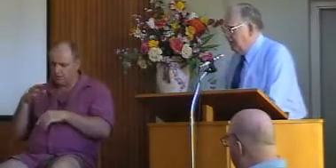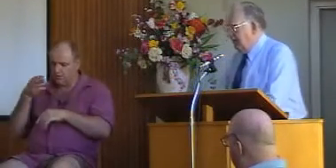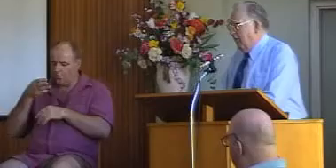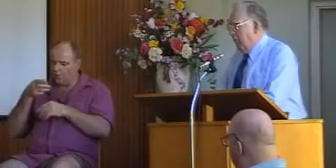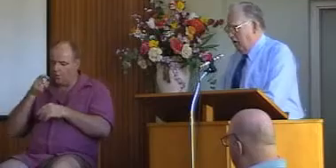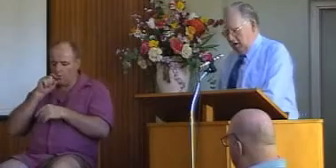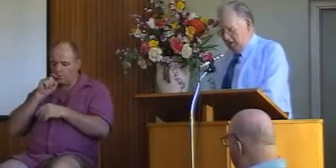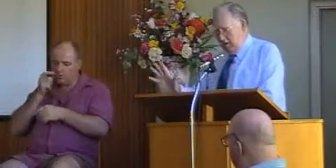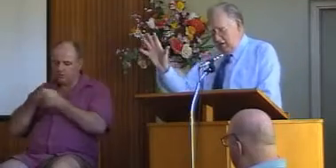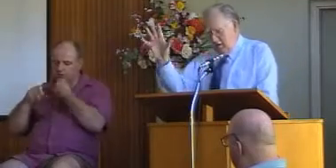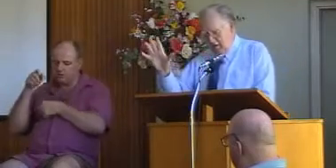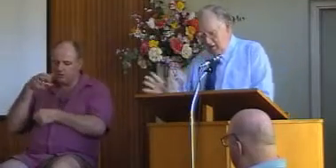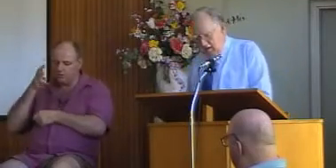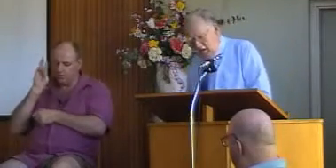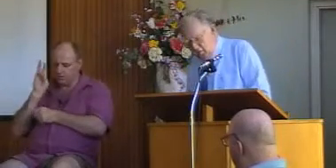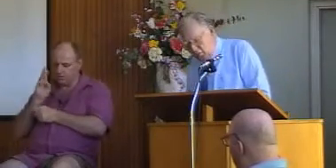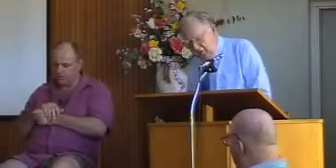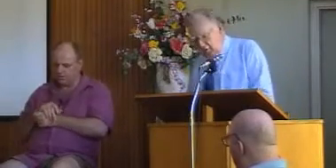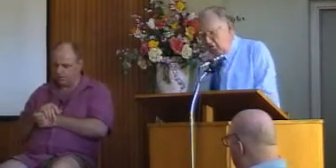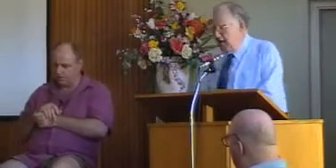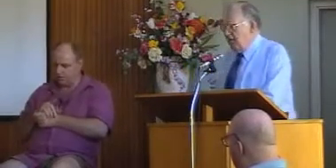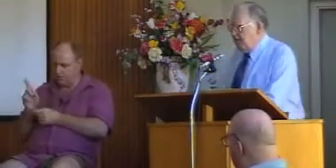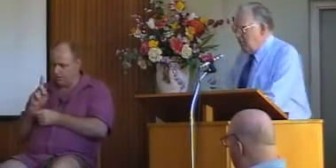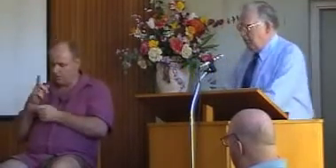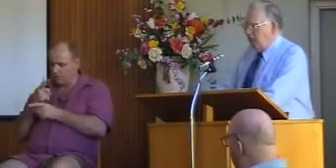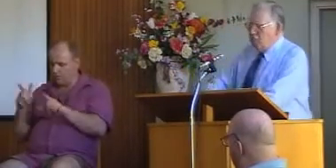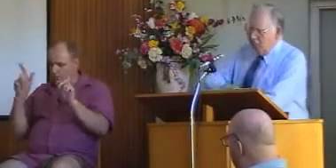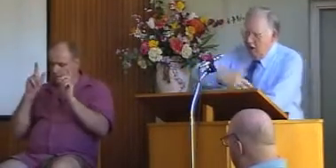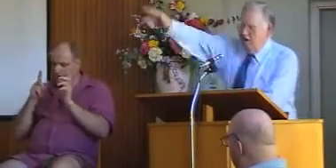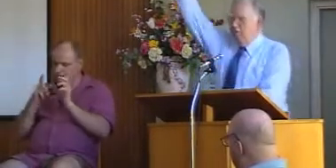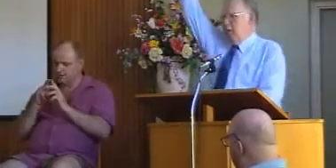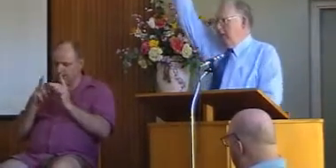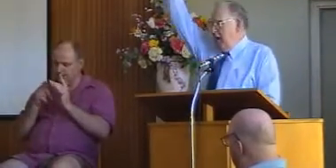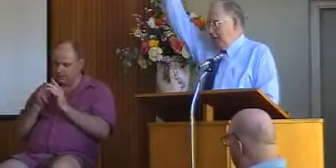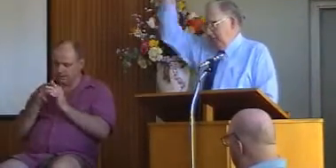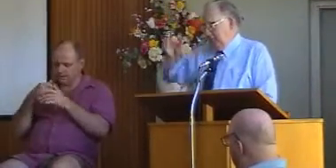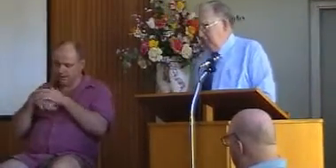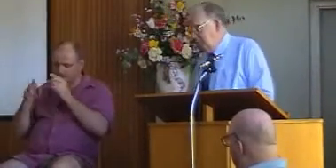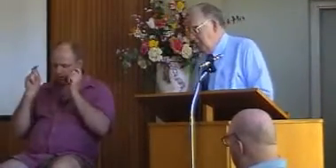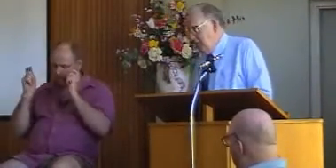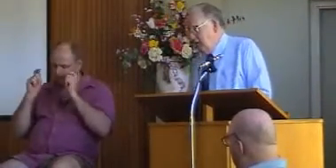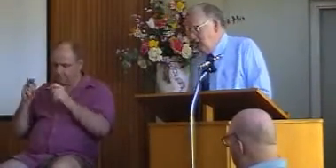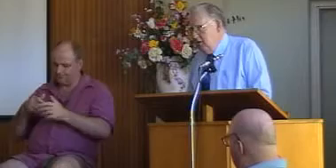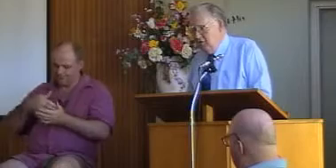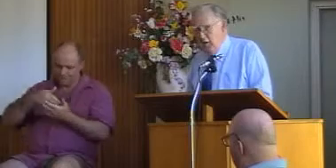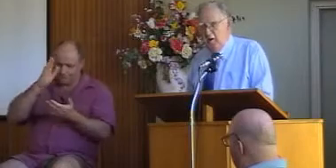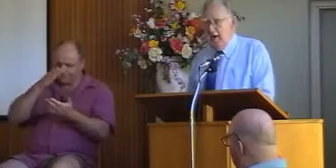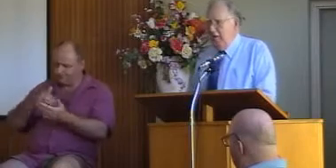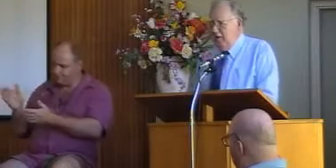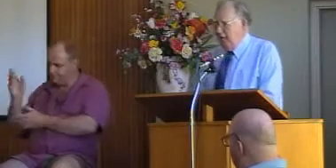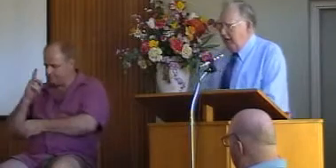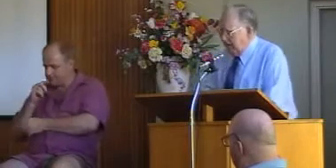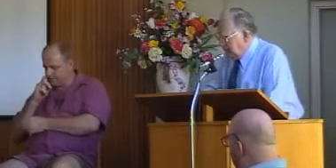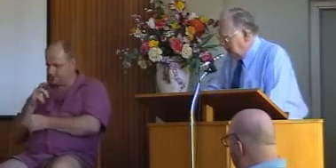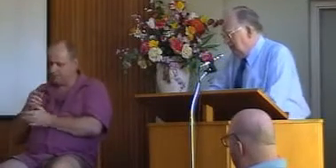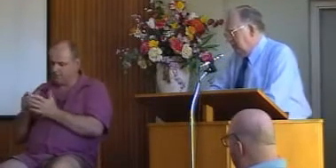litres of wine. What the Lord did in the temple, drove people out, turned over